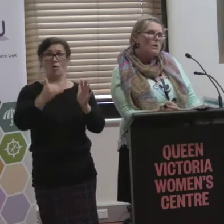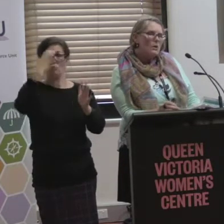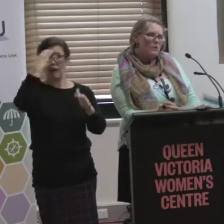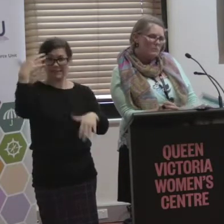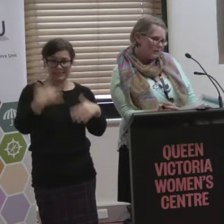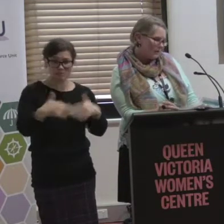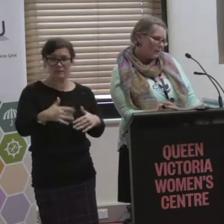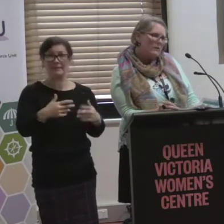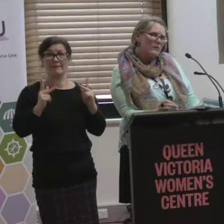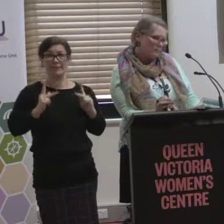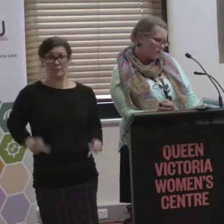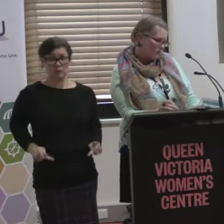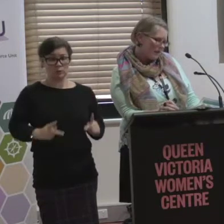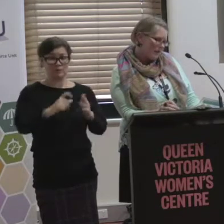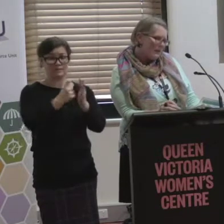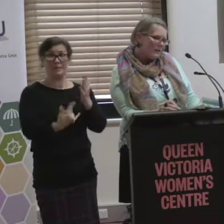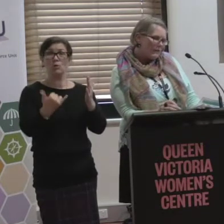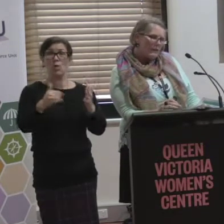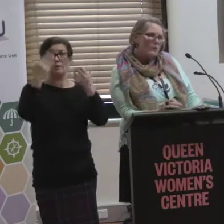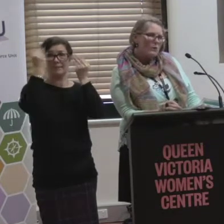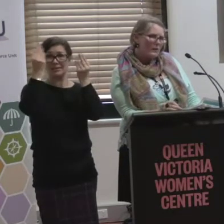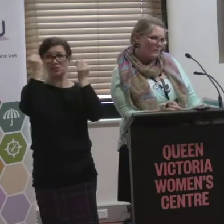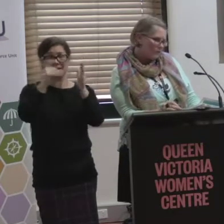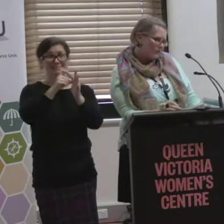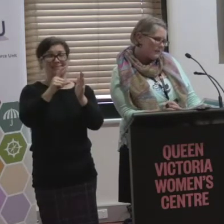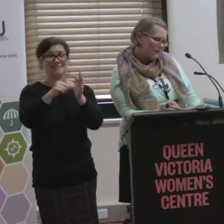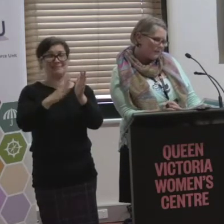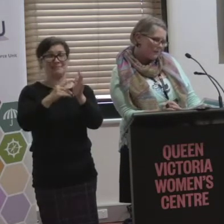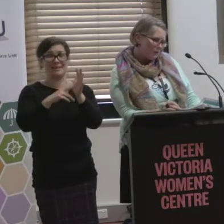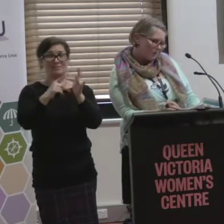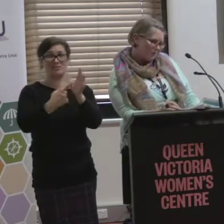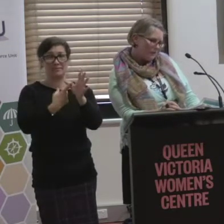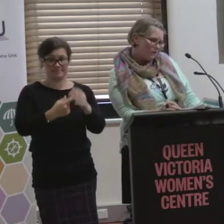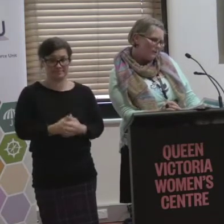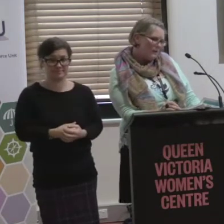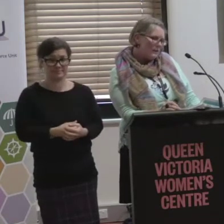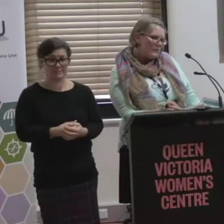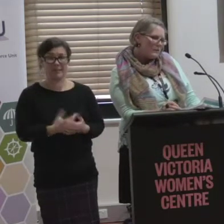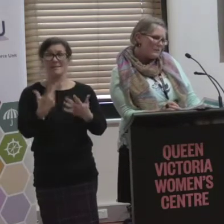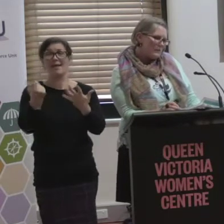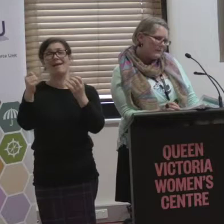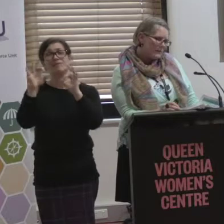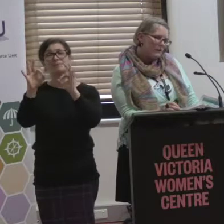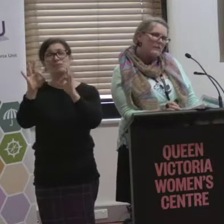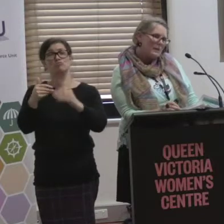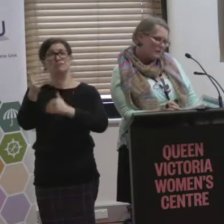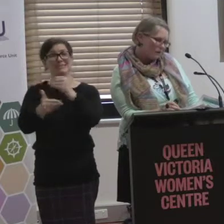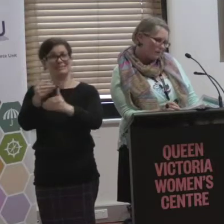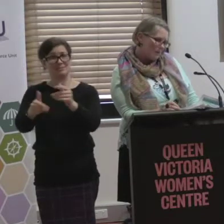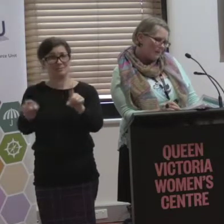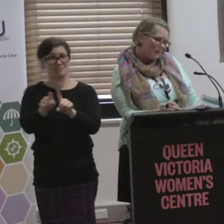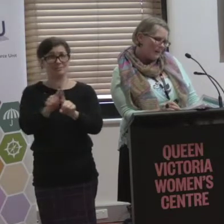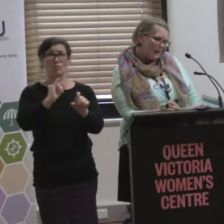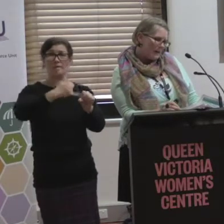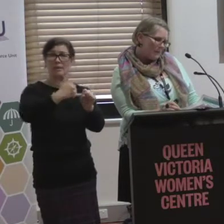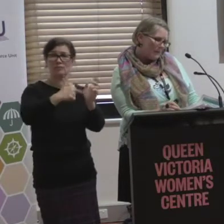disability or dementia. So it's broad range. VCAT also have the jurisdiction for special procedures. So these are procedures, medical